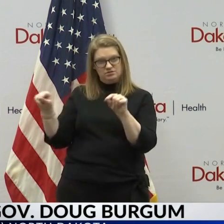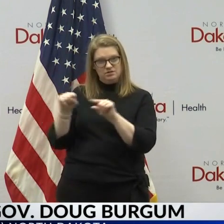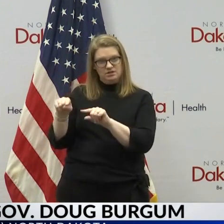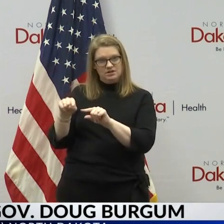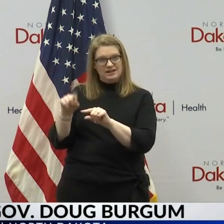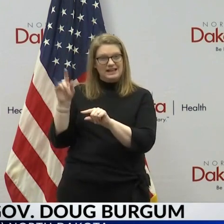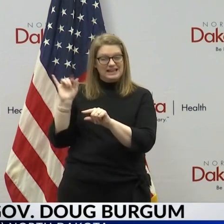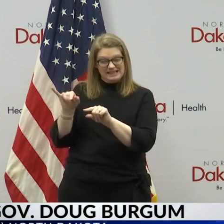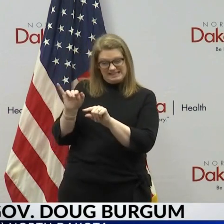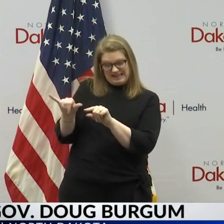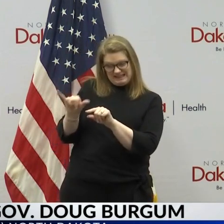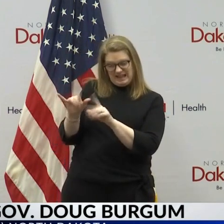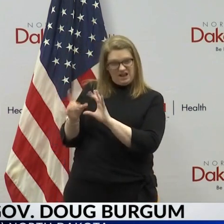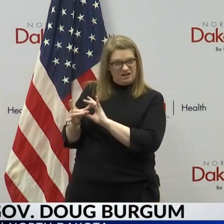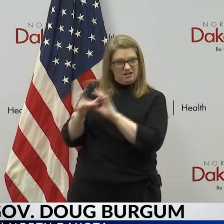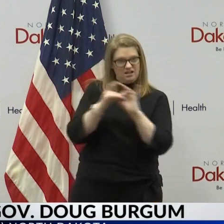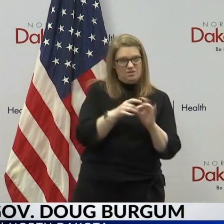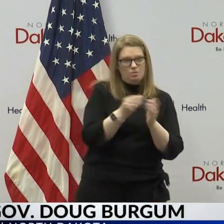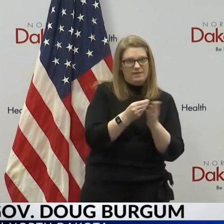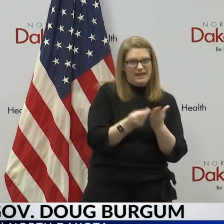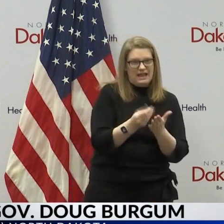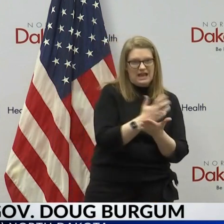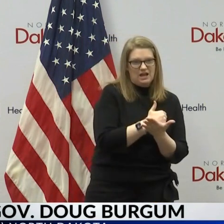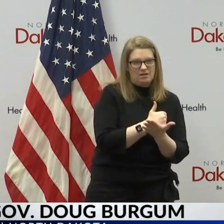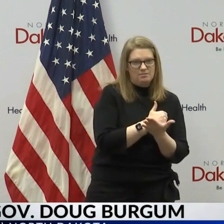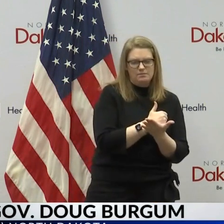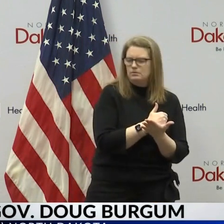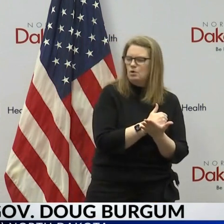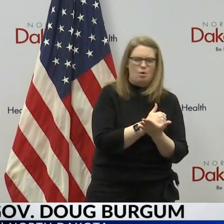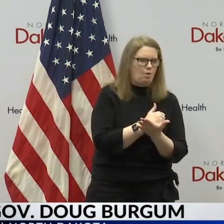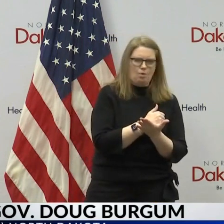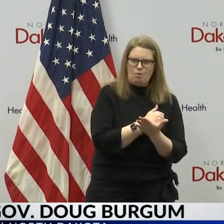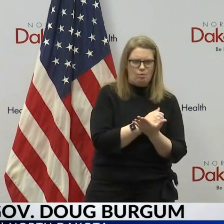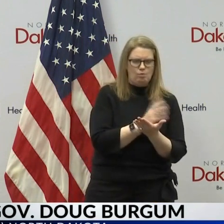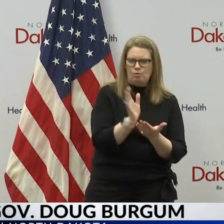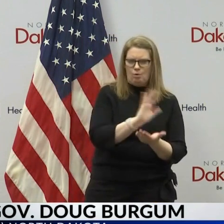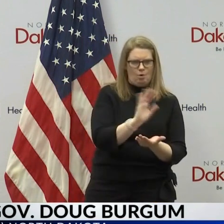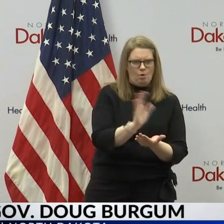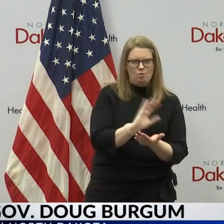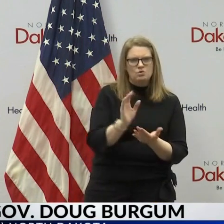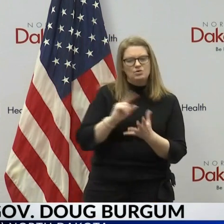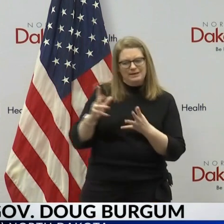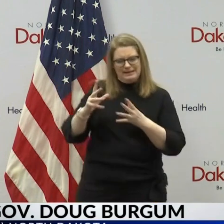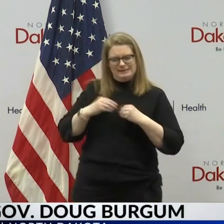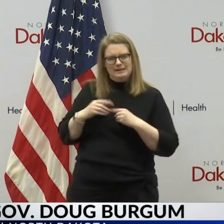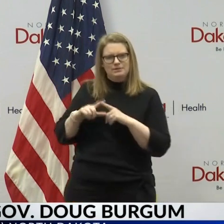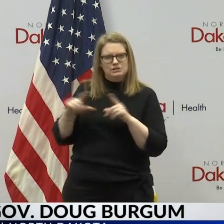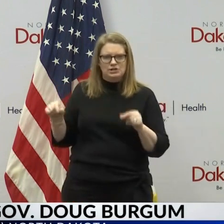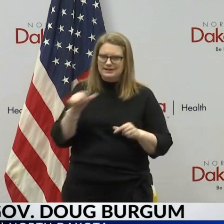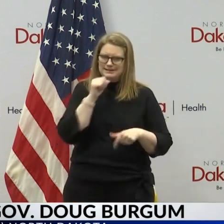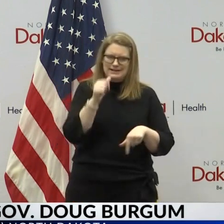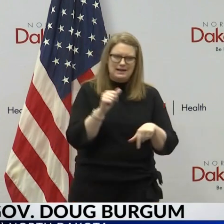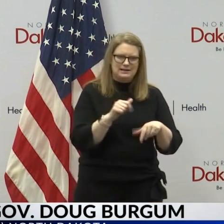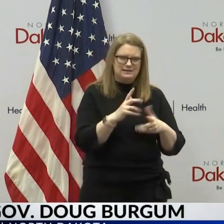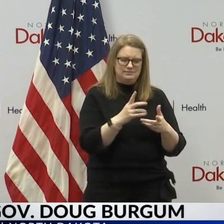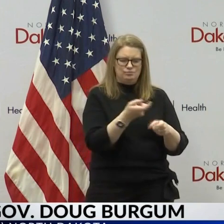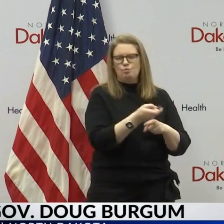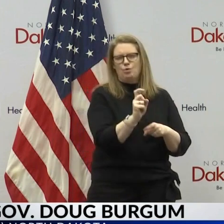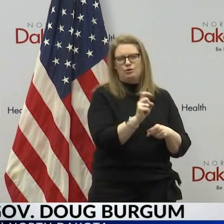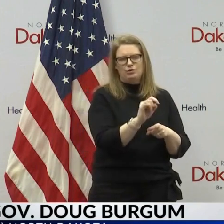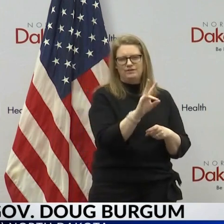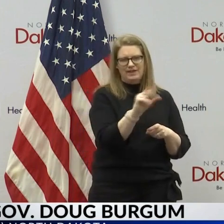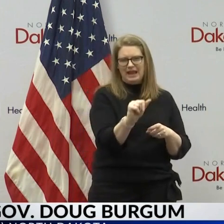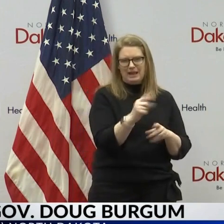in determining eligibility. So you can receive those checks. It will not affect your eligibility for VA programs. Also,